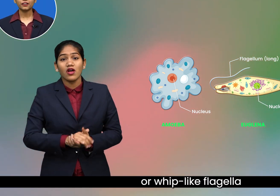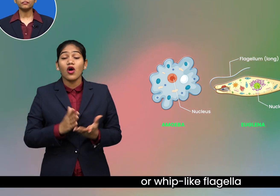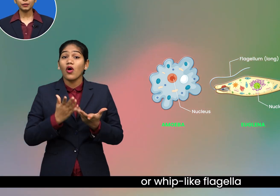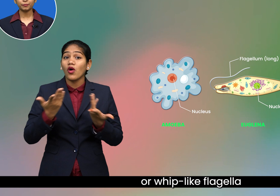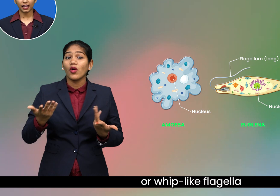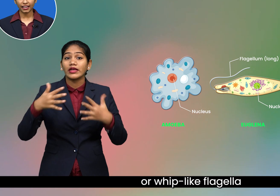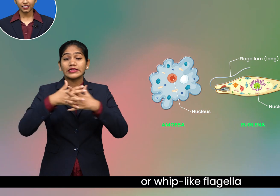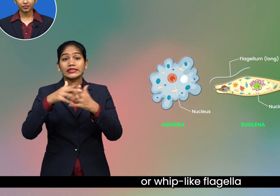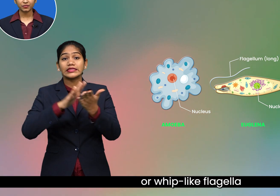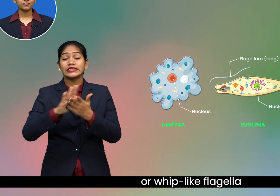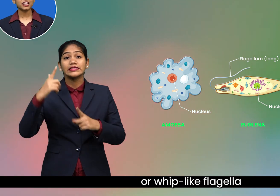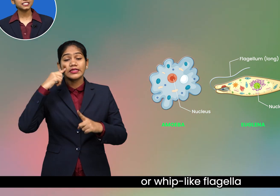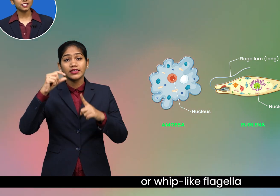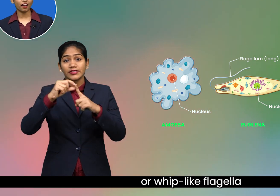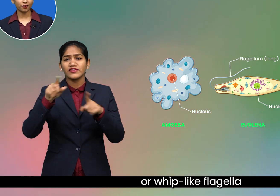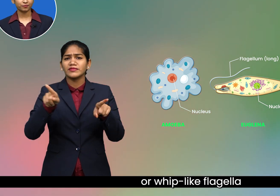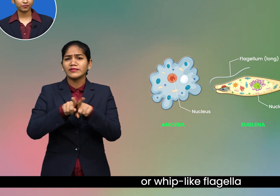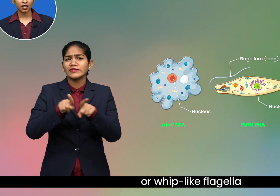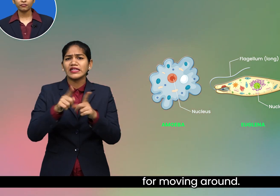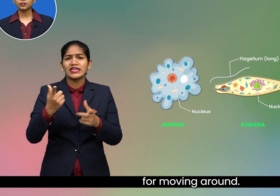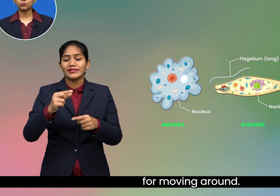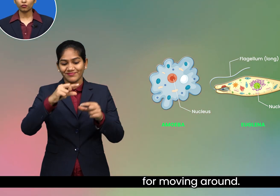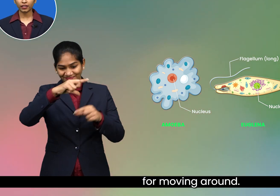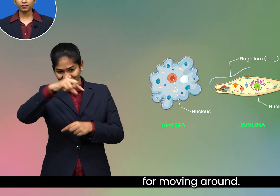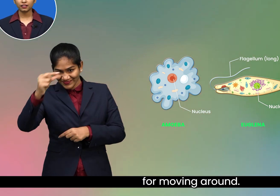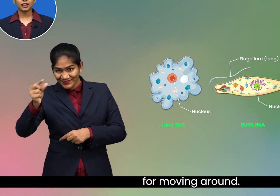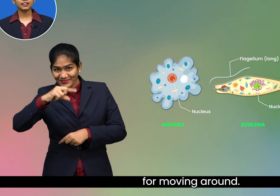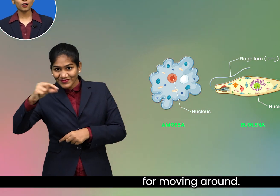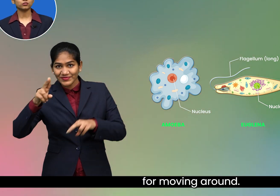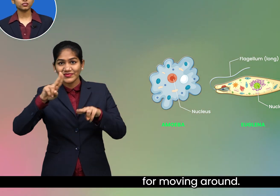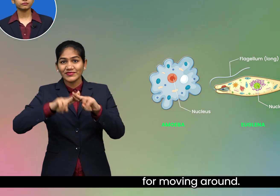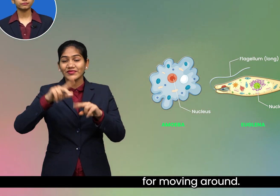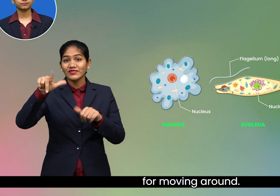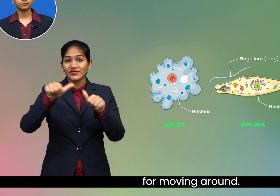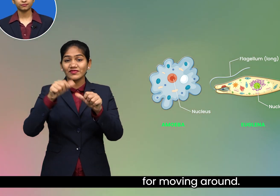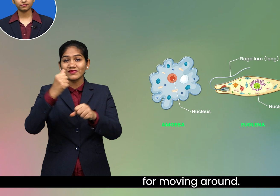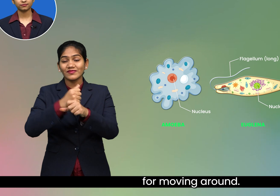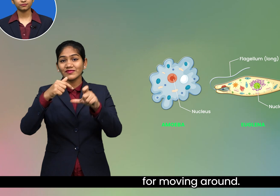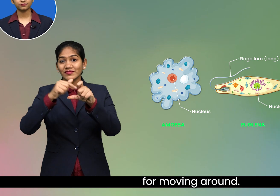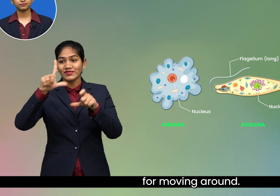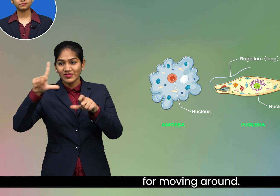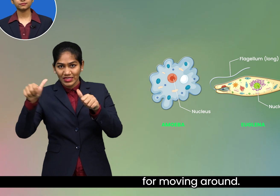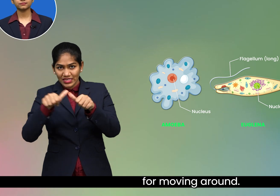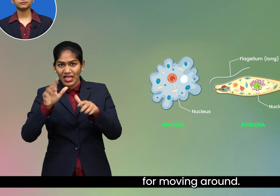or whip-like flagella for moving around.